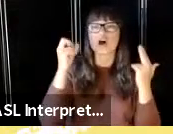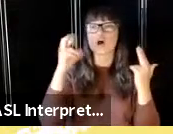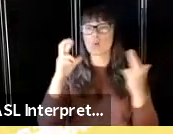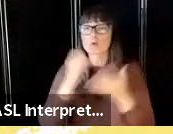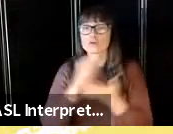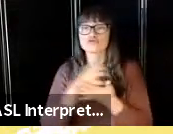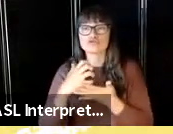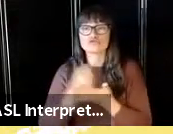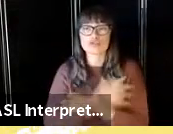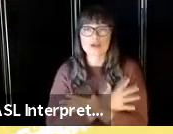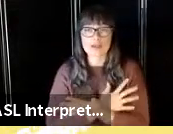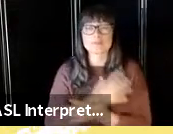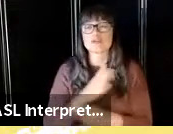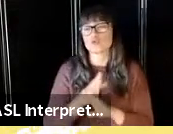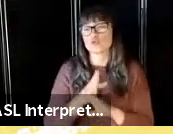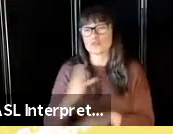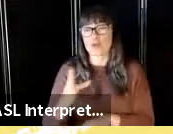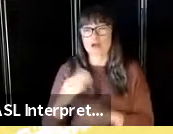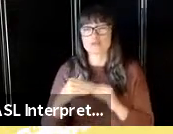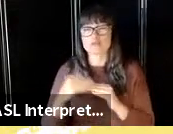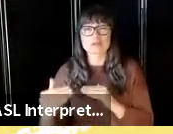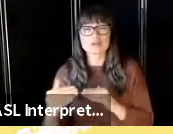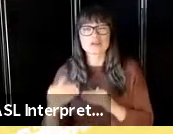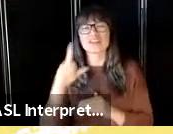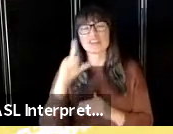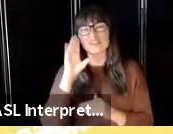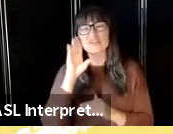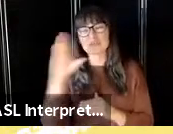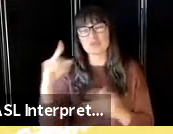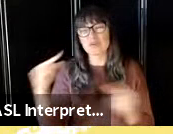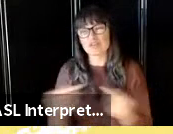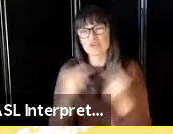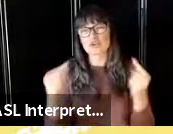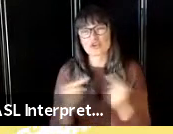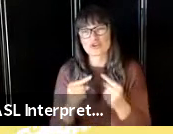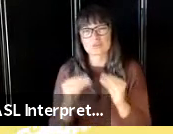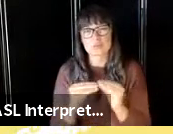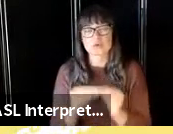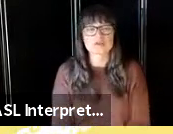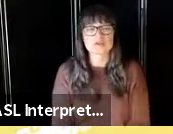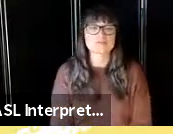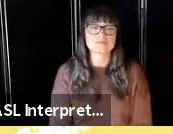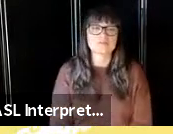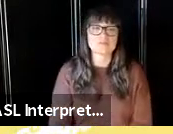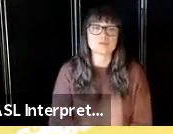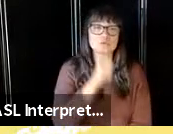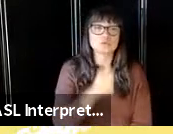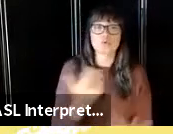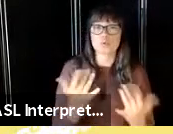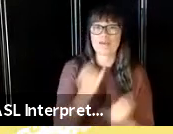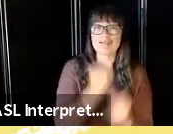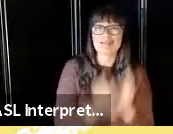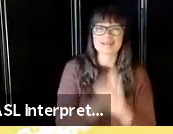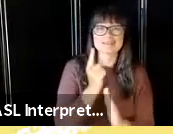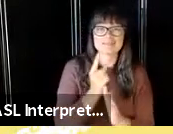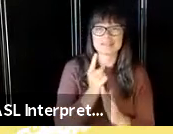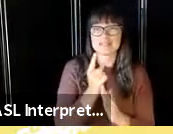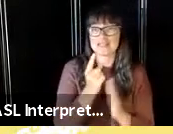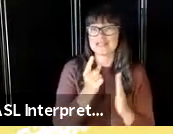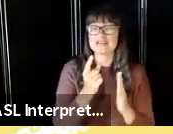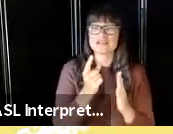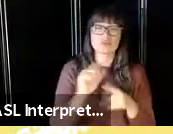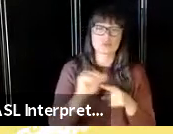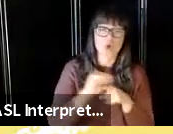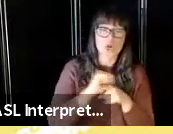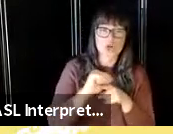what you're working with, because you're going to find yourself straining in places that you wouldn't normally. Don't wait till the last minute to rehearse. I'm going back up. You